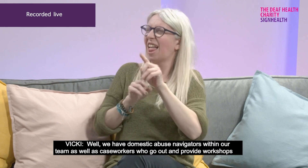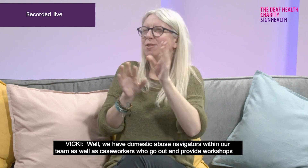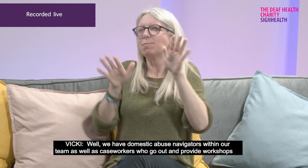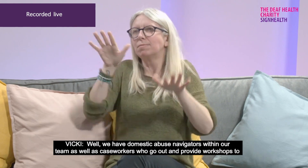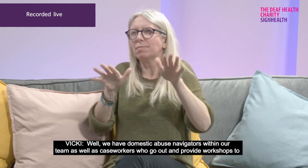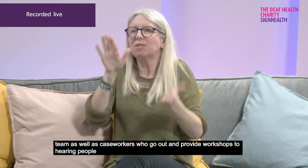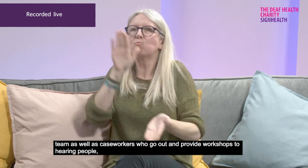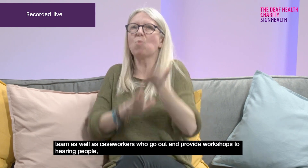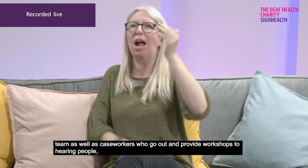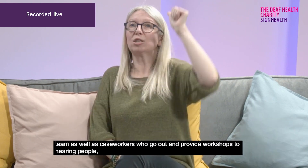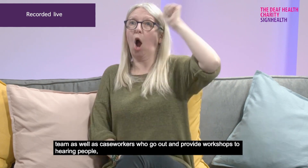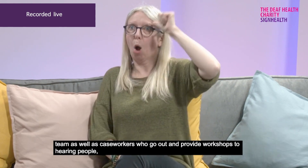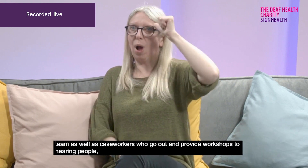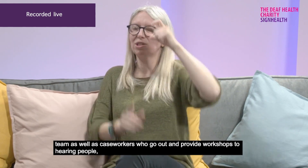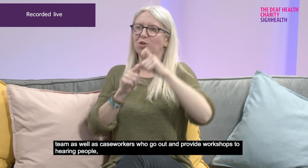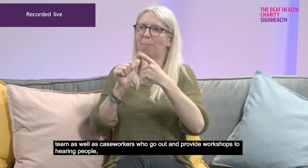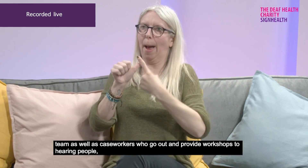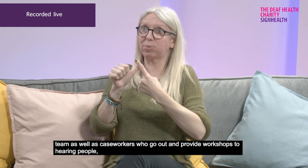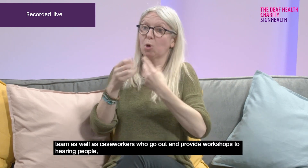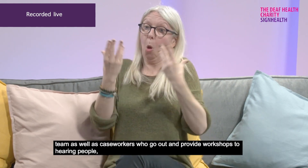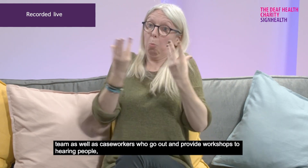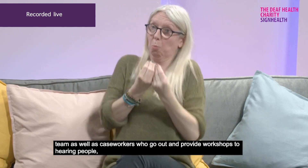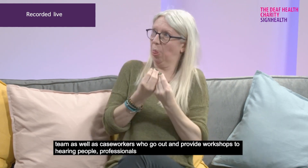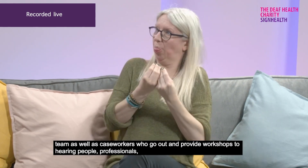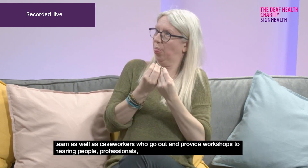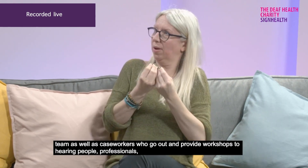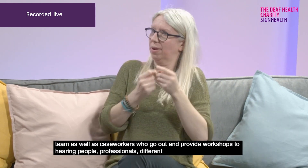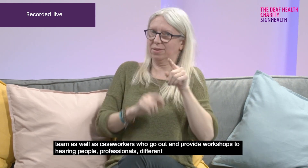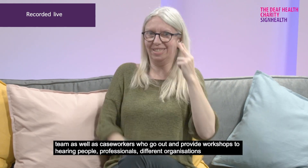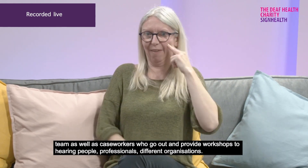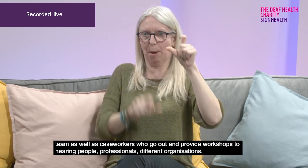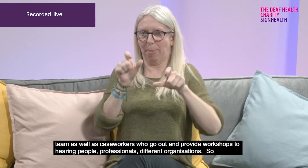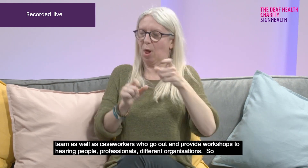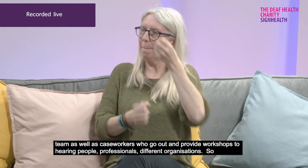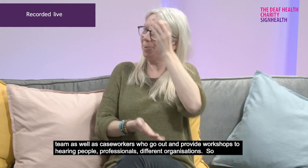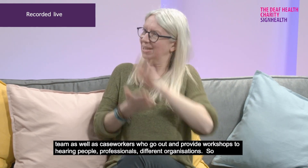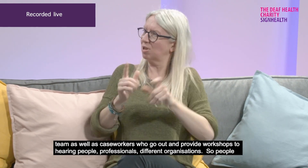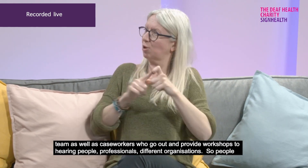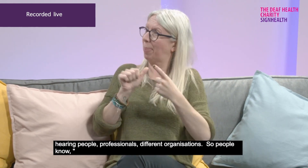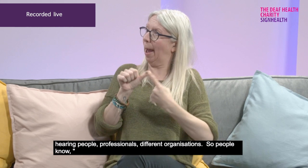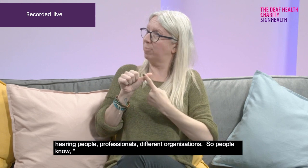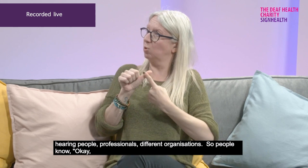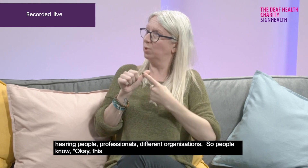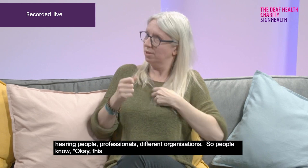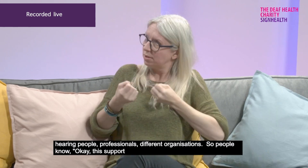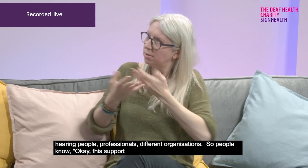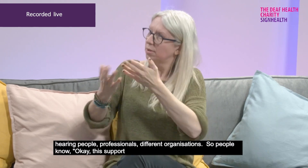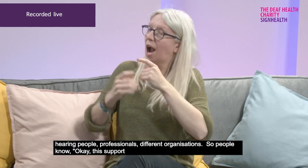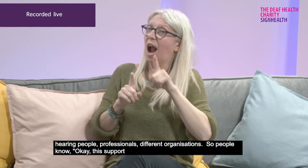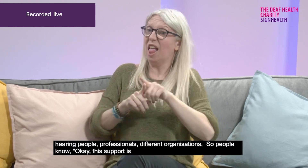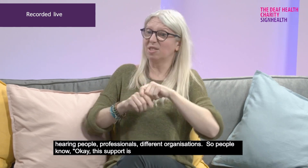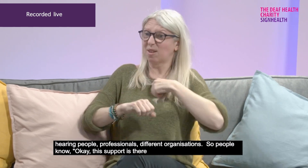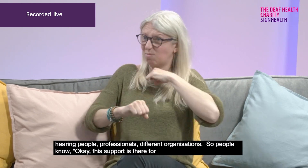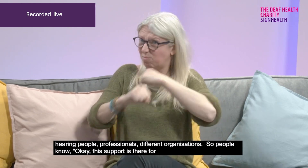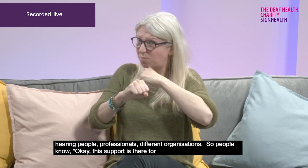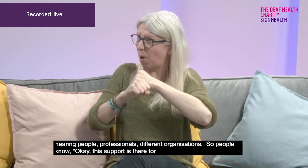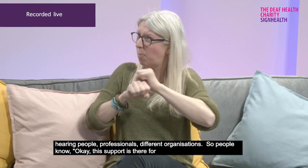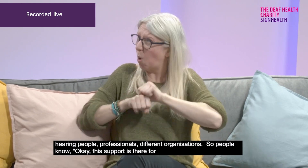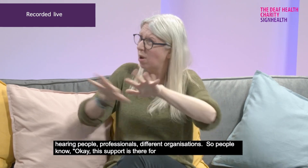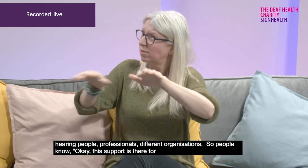to hearing people, professionals, different organizations, so people know, okay, this support is there for deaf